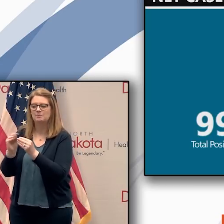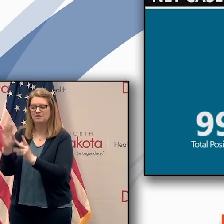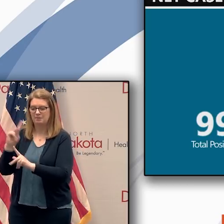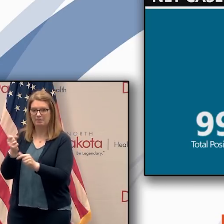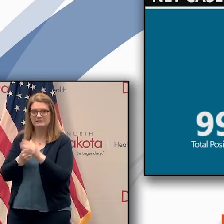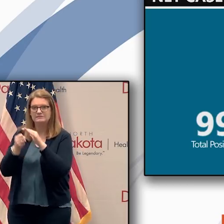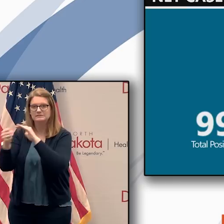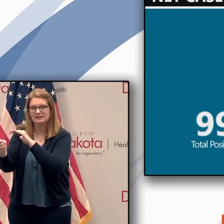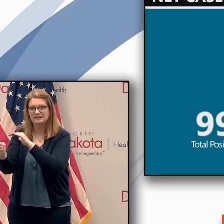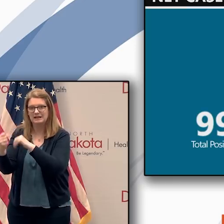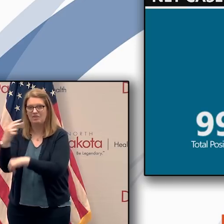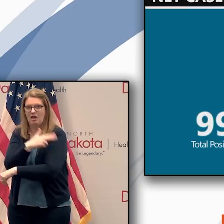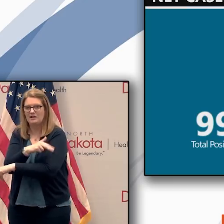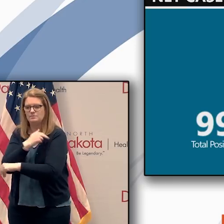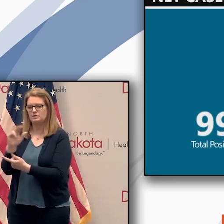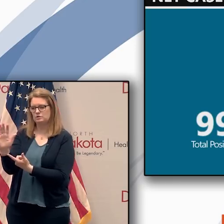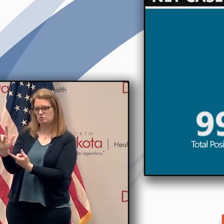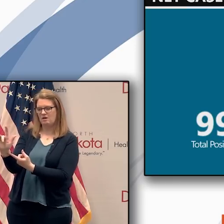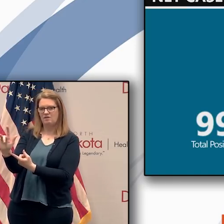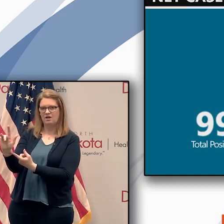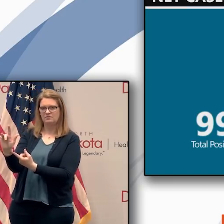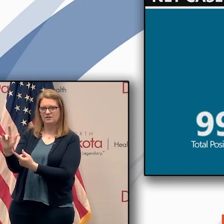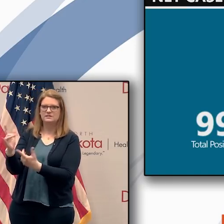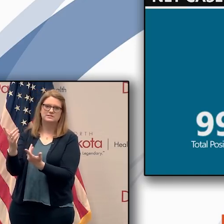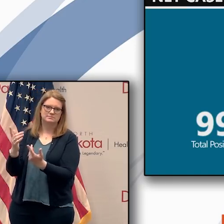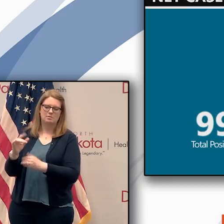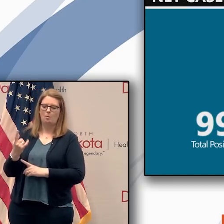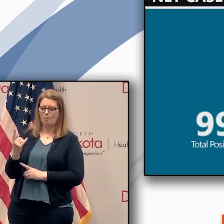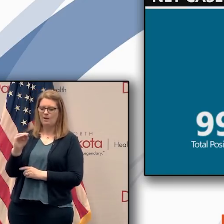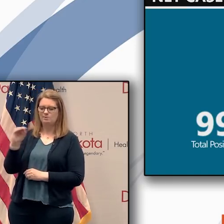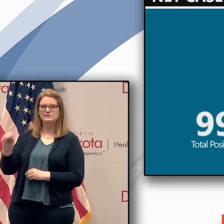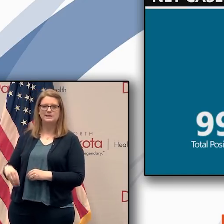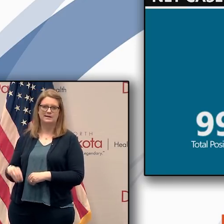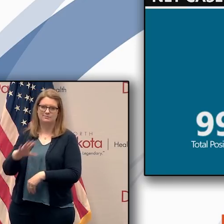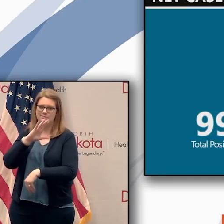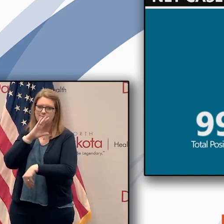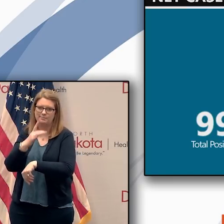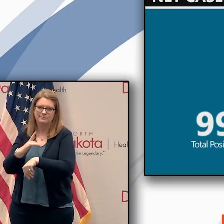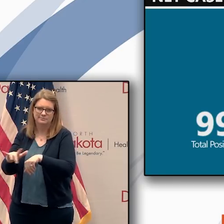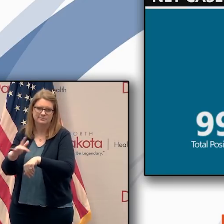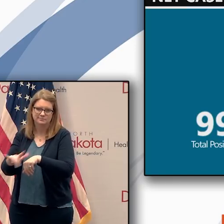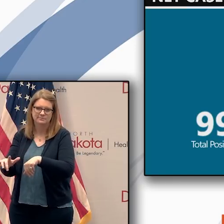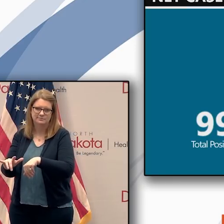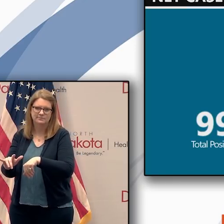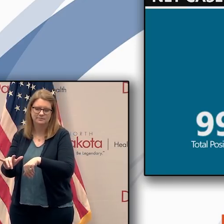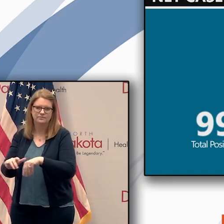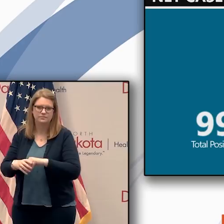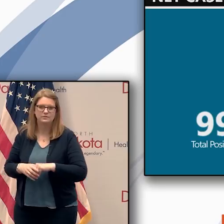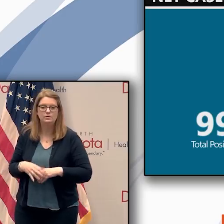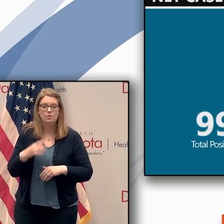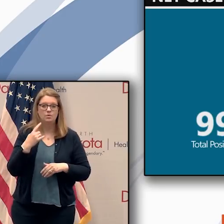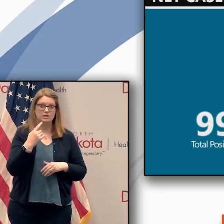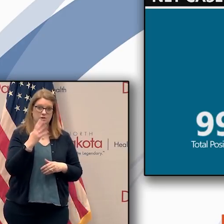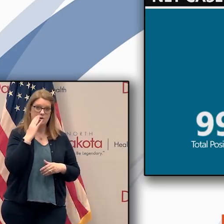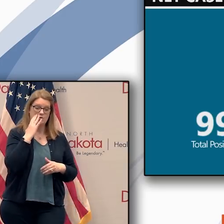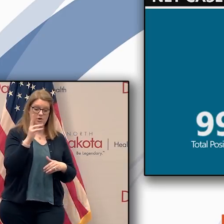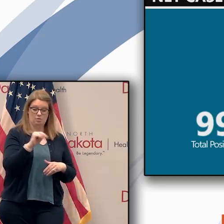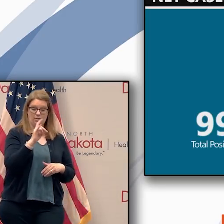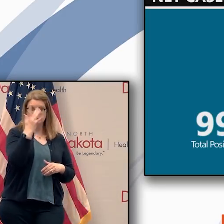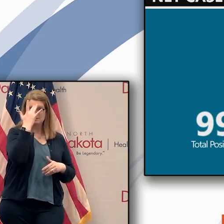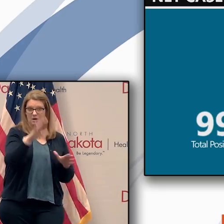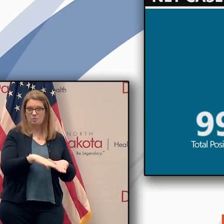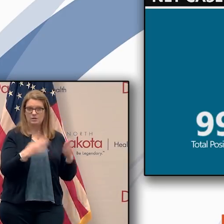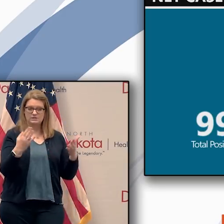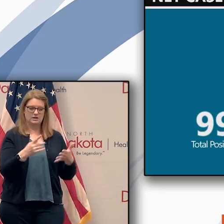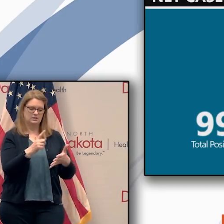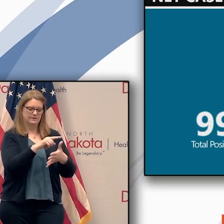still 1% approximately of all the beds available in the state. So one of our criteria was, do we have enough hospital capacity for